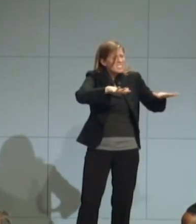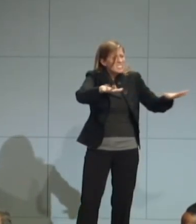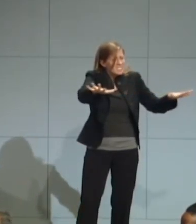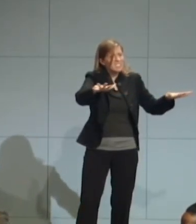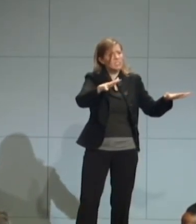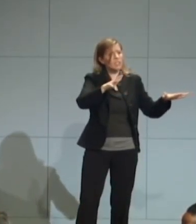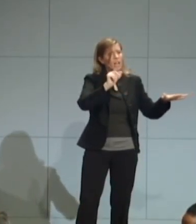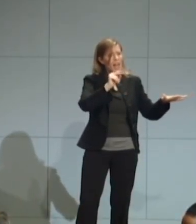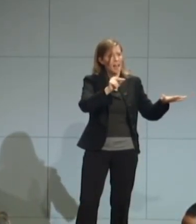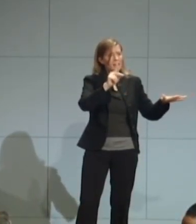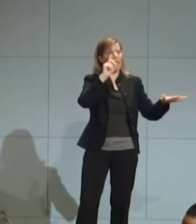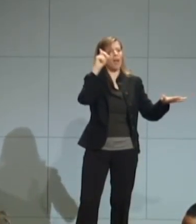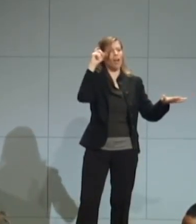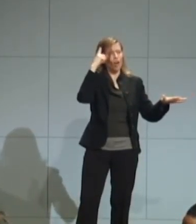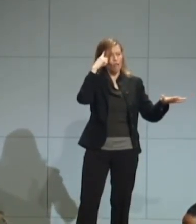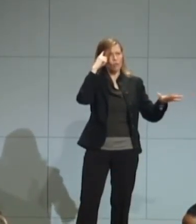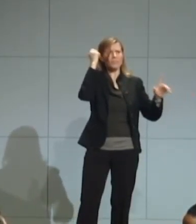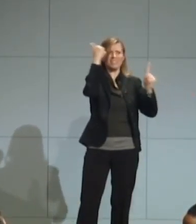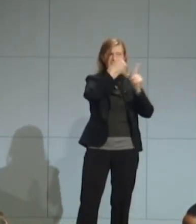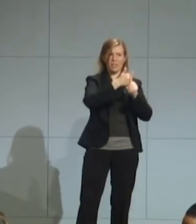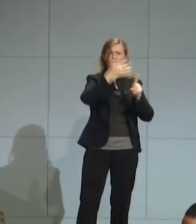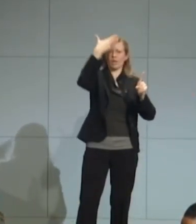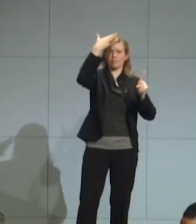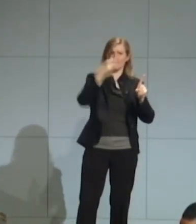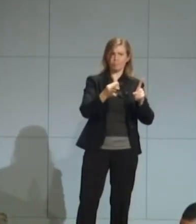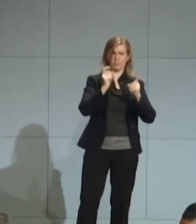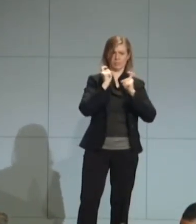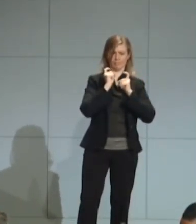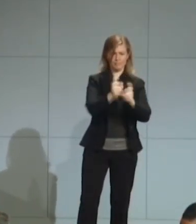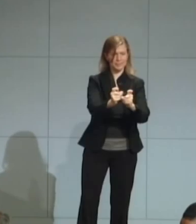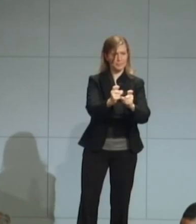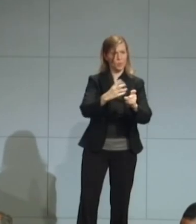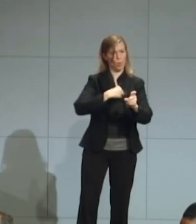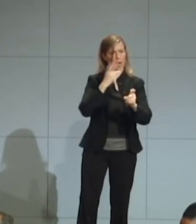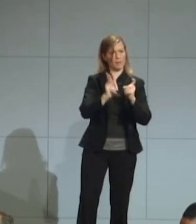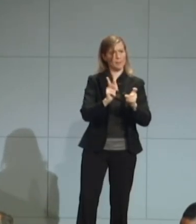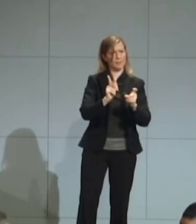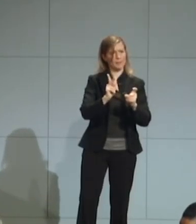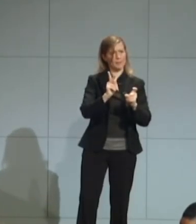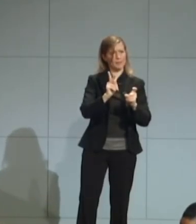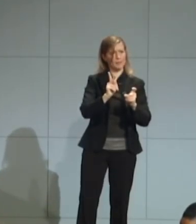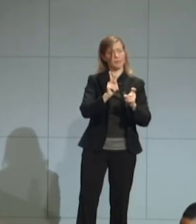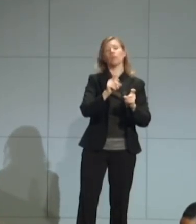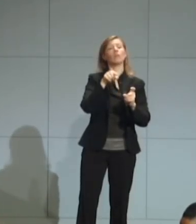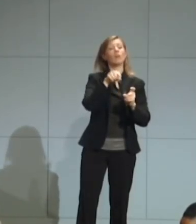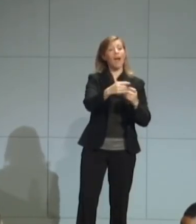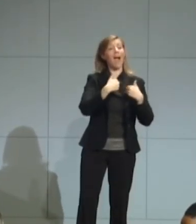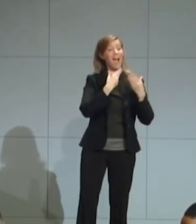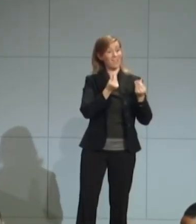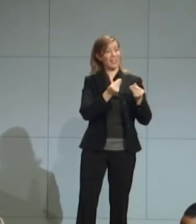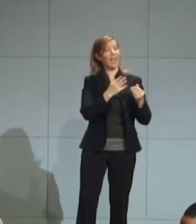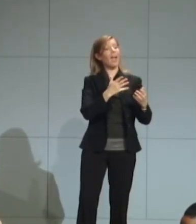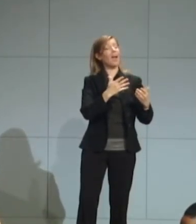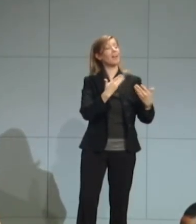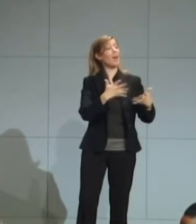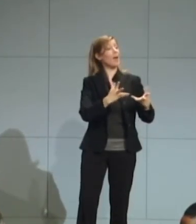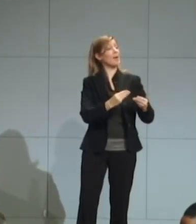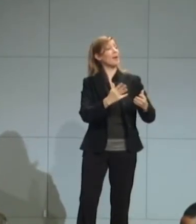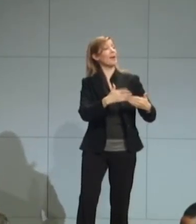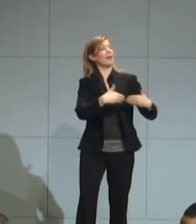on the court basically say in 1883, so we're talking, 20 years essentially after